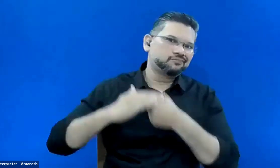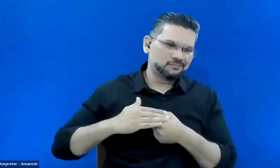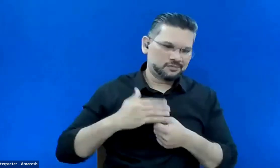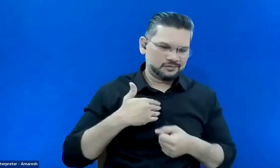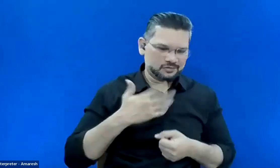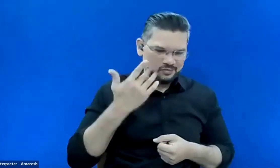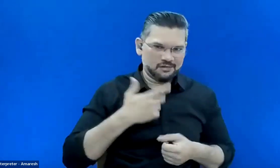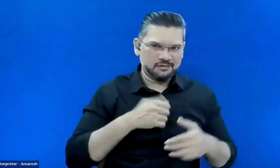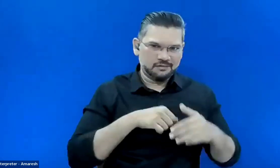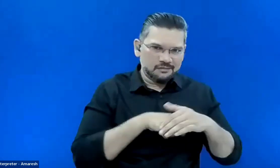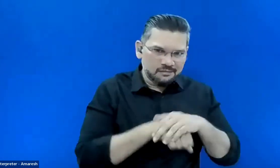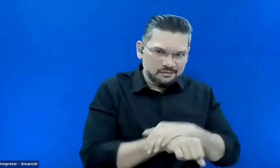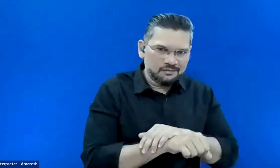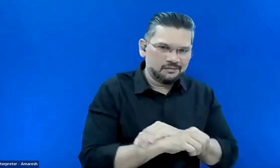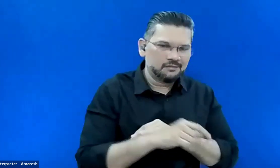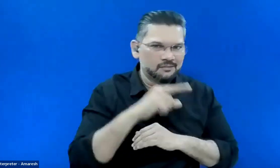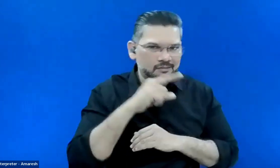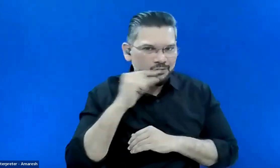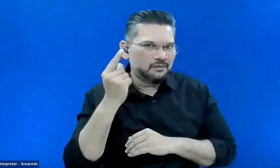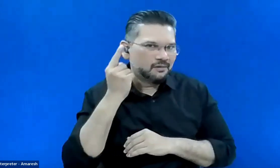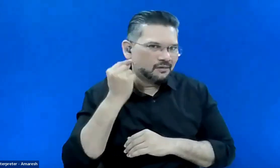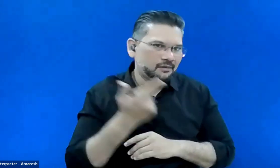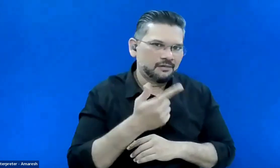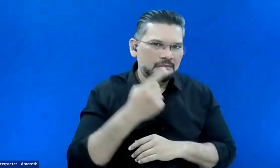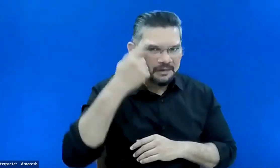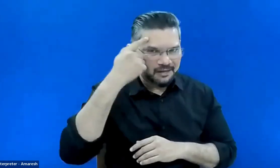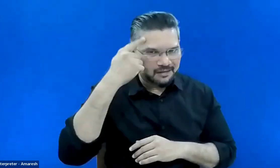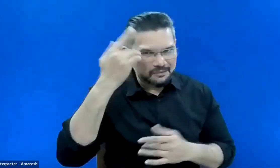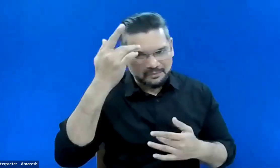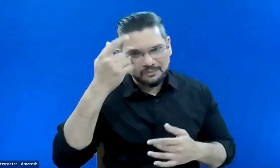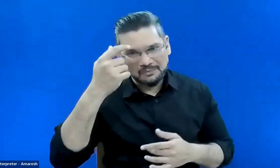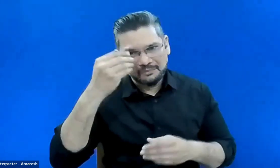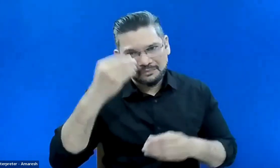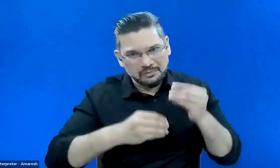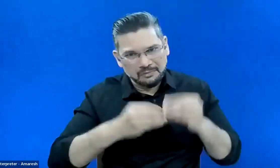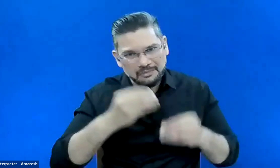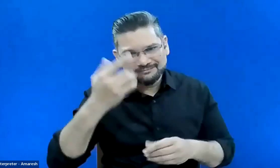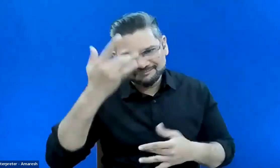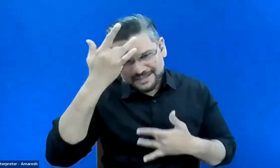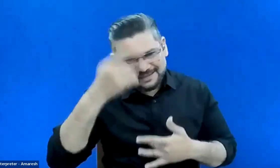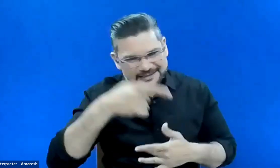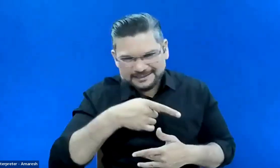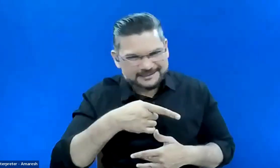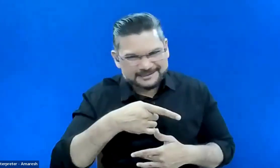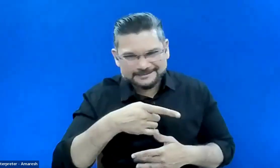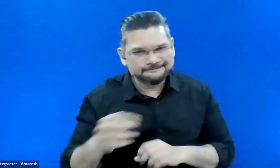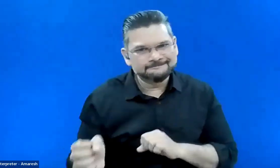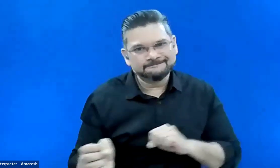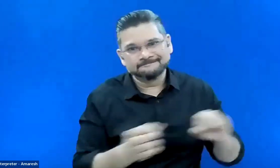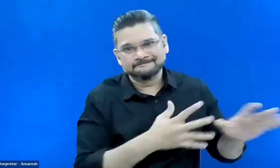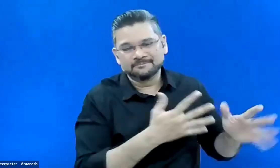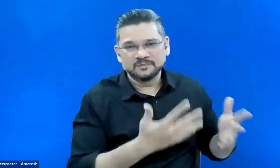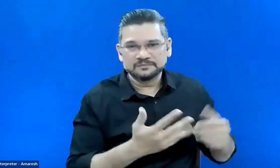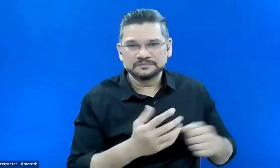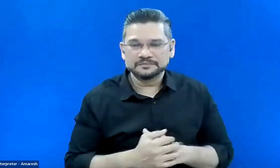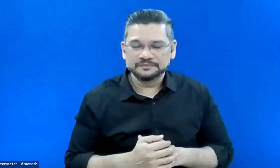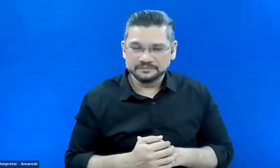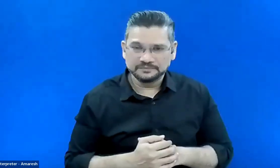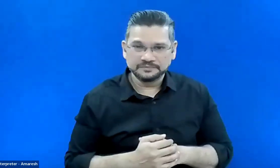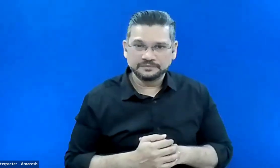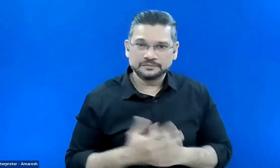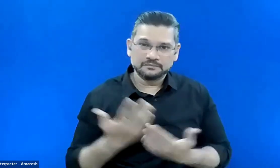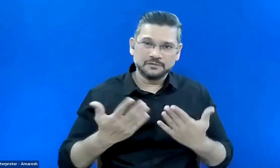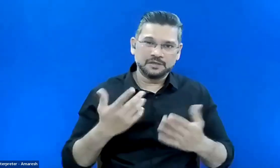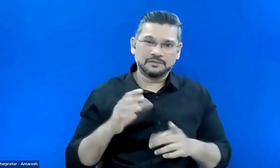mental illness. Again, we have so many cultural and looking at the cultural background, it